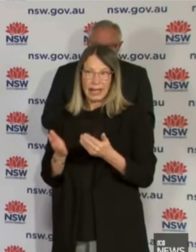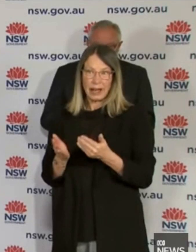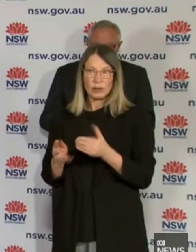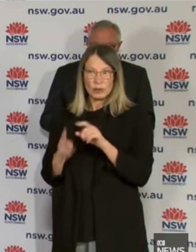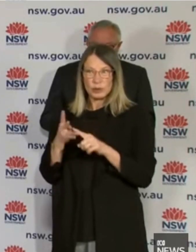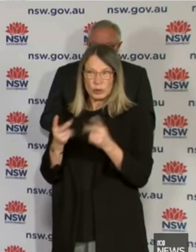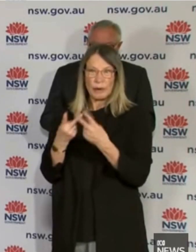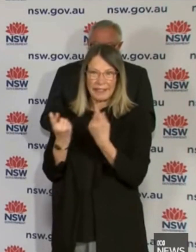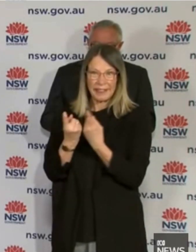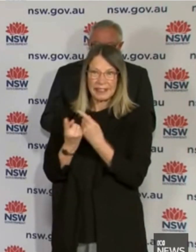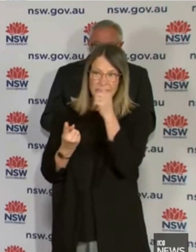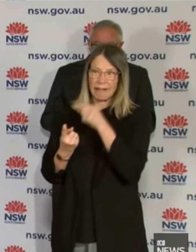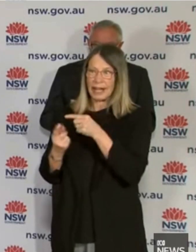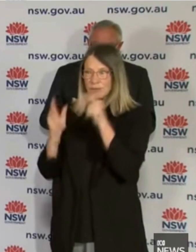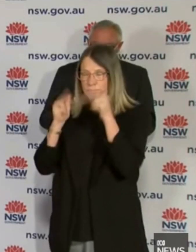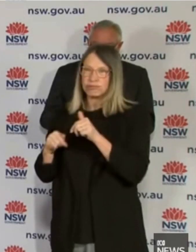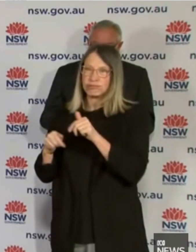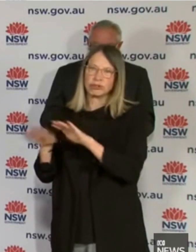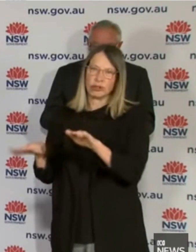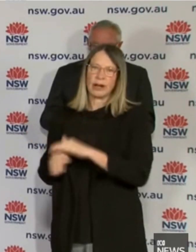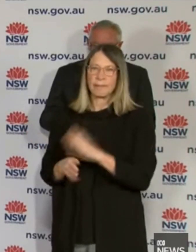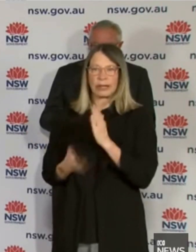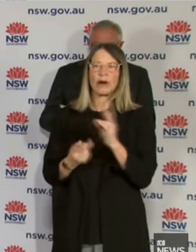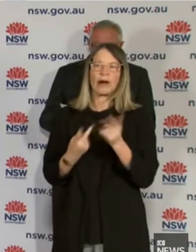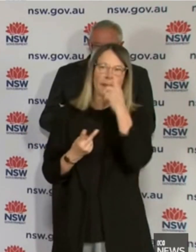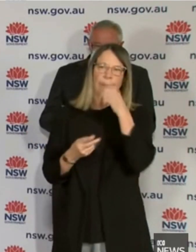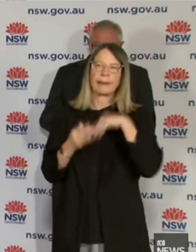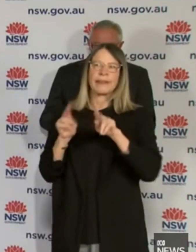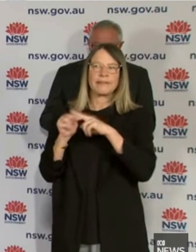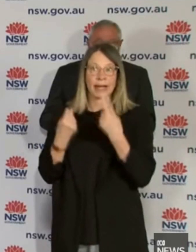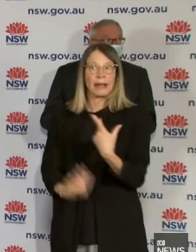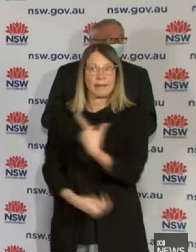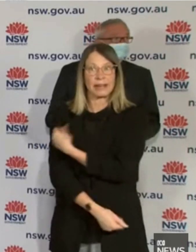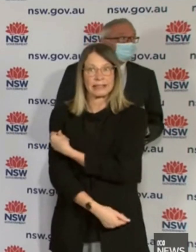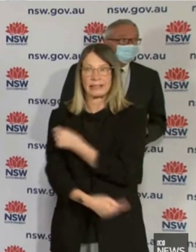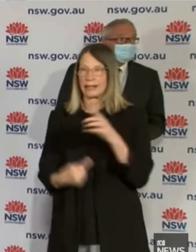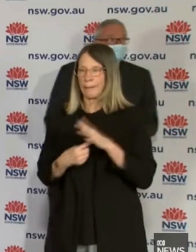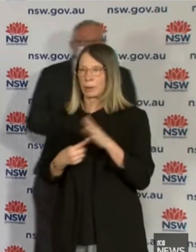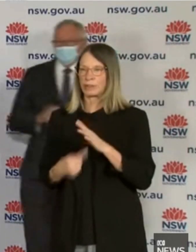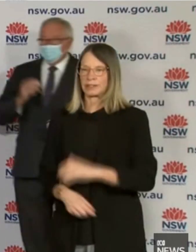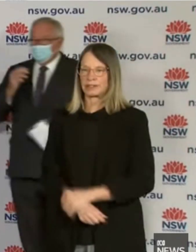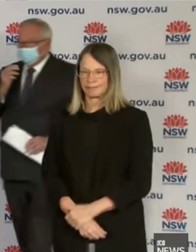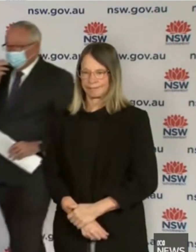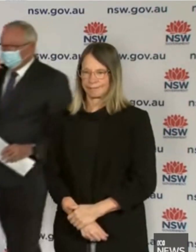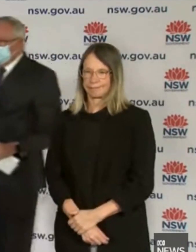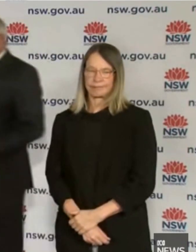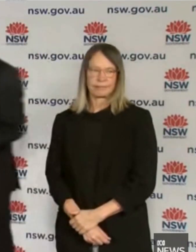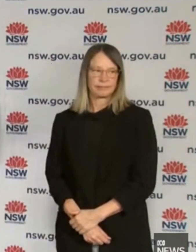measures, particularly getting other family members vaccinated. Minister, can I just ask about staffing, if that's